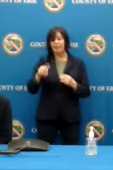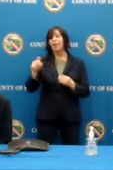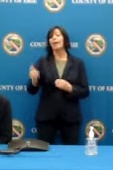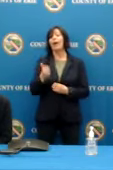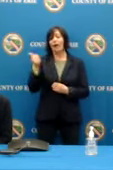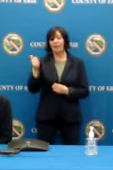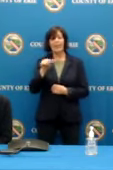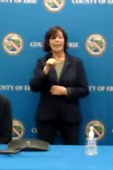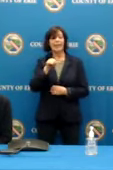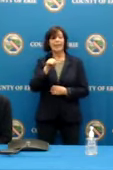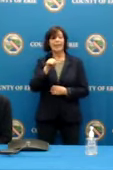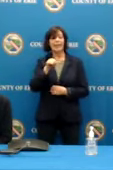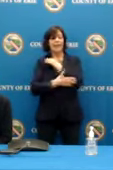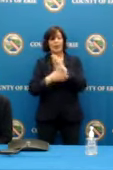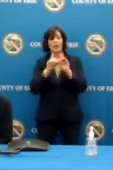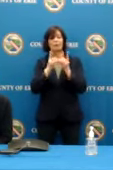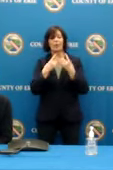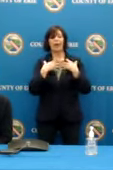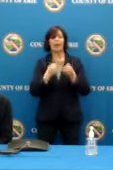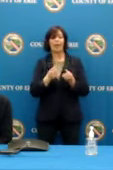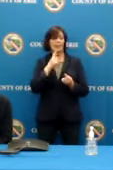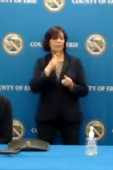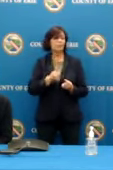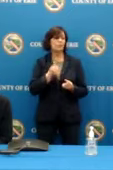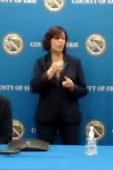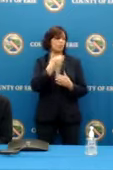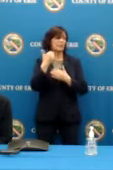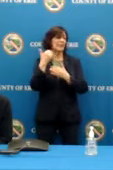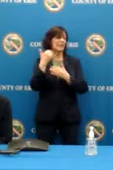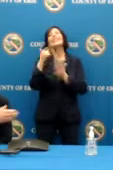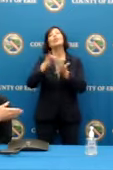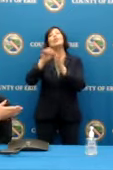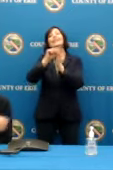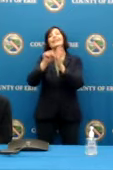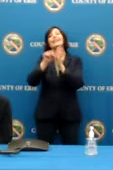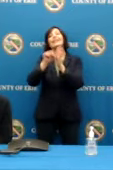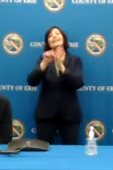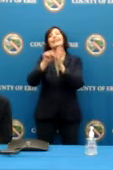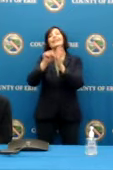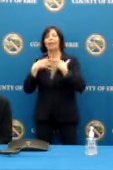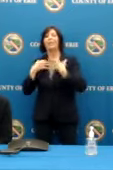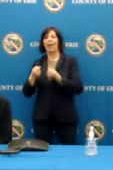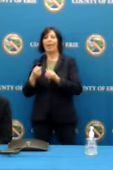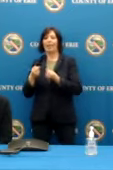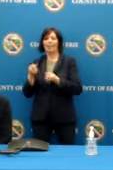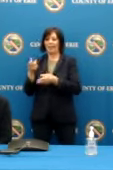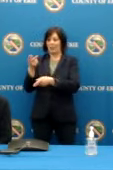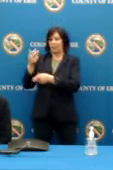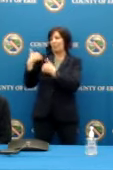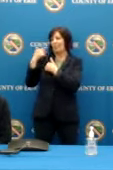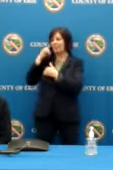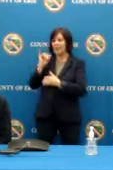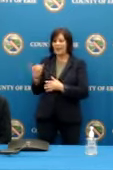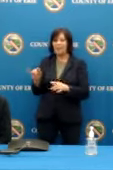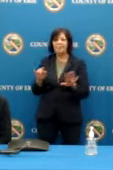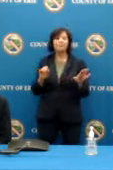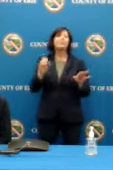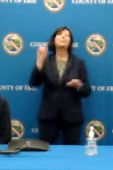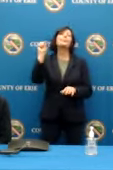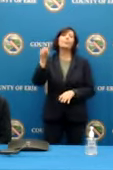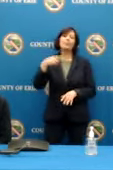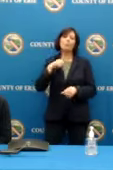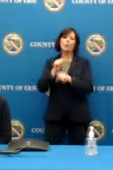County Department of Health is not primarily responsible for those. It's the New York State Department of Health. I don't know, Doctor, if you want to add more. Right. So we do work with